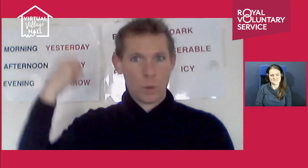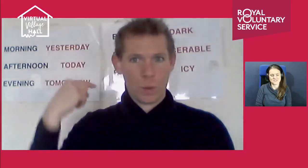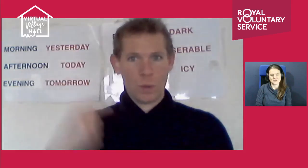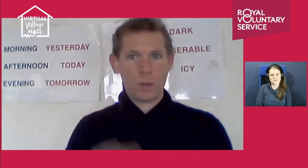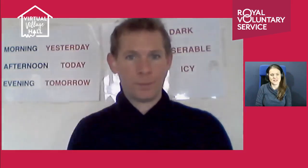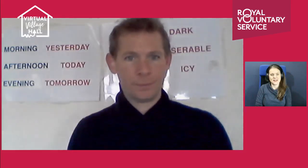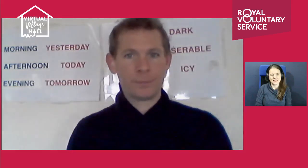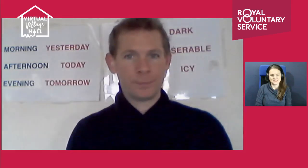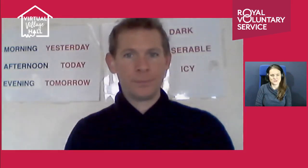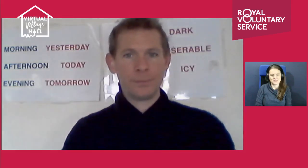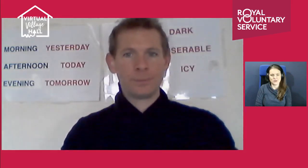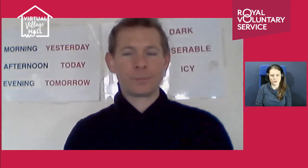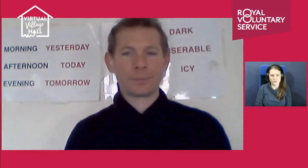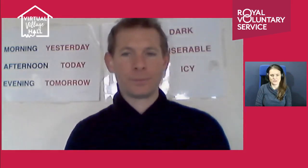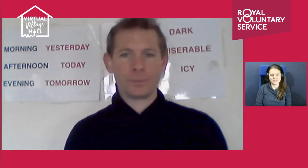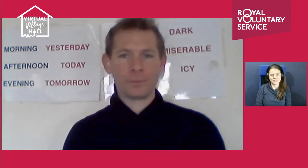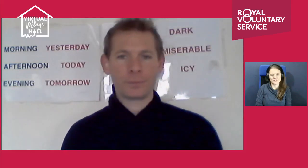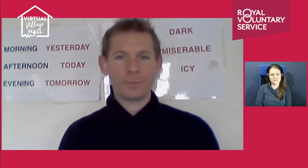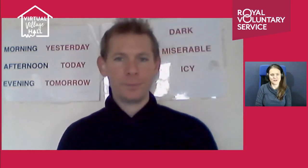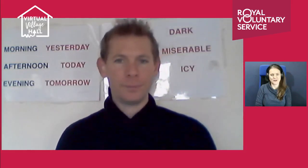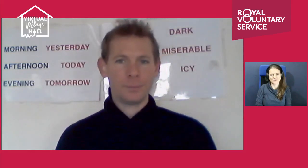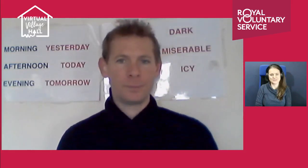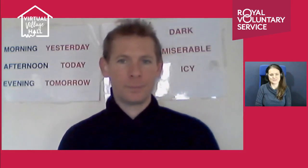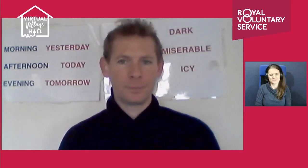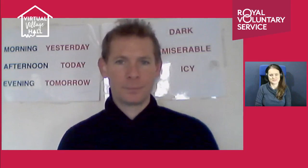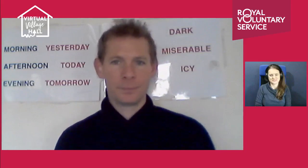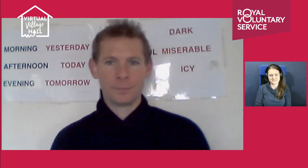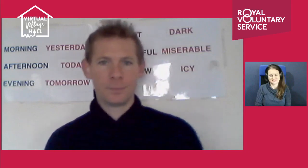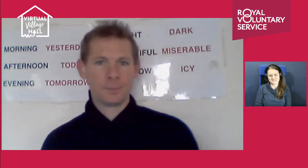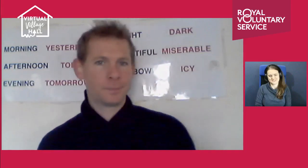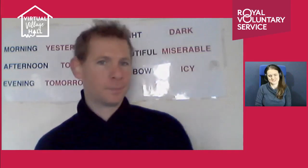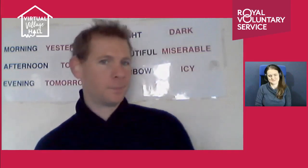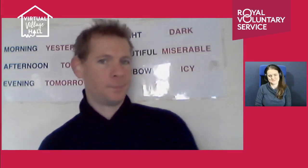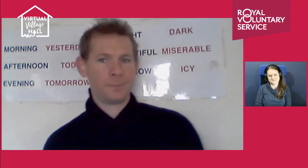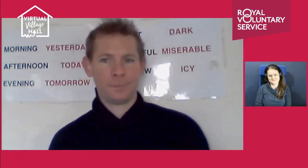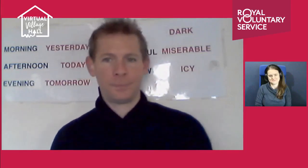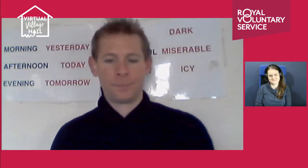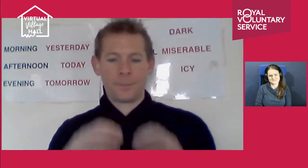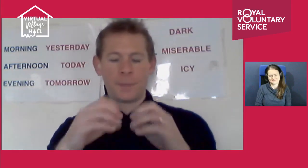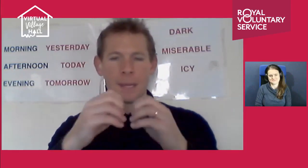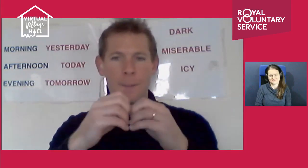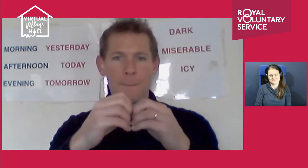Okay, so let's repeat all the ones we've done so far.